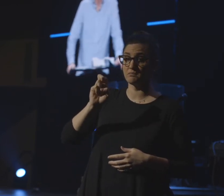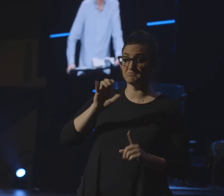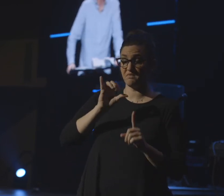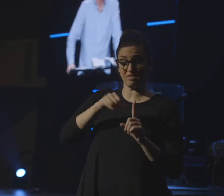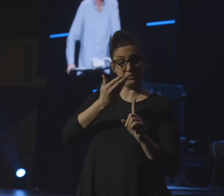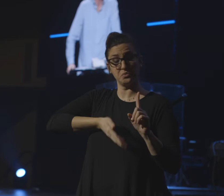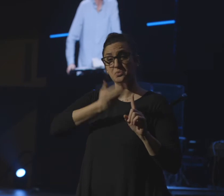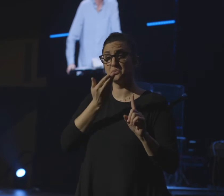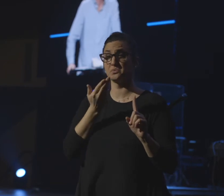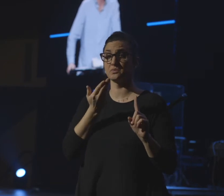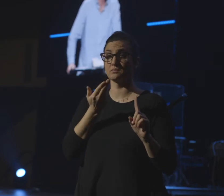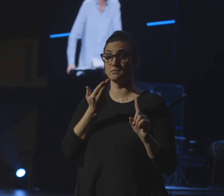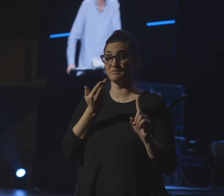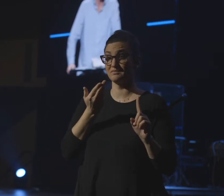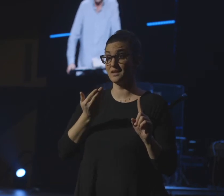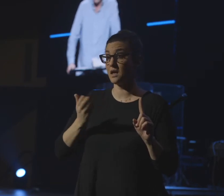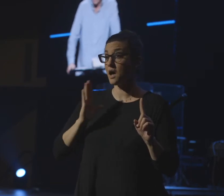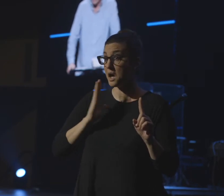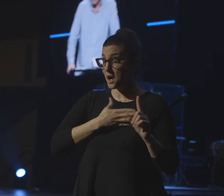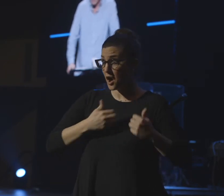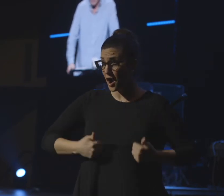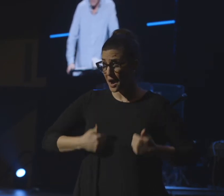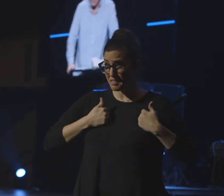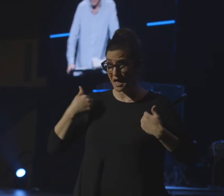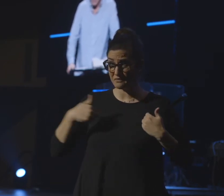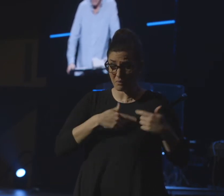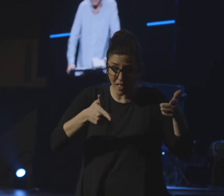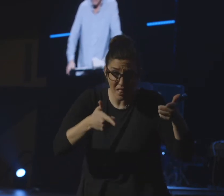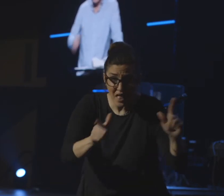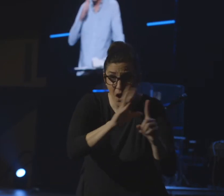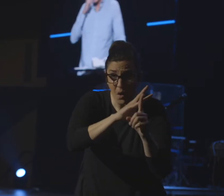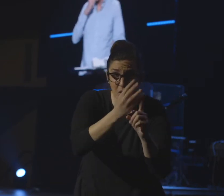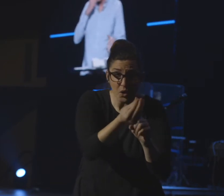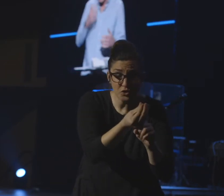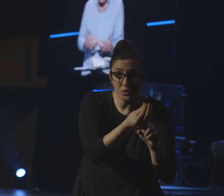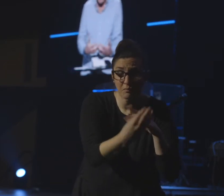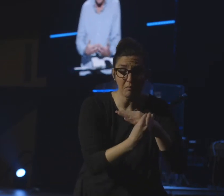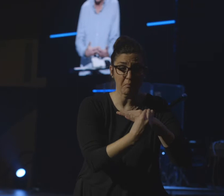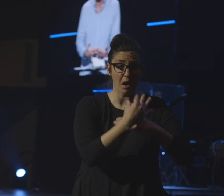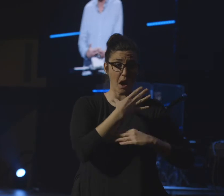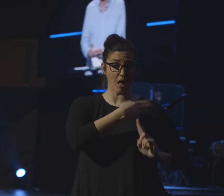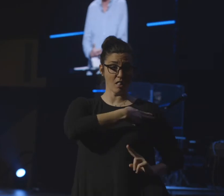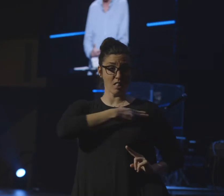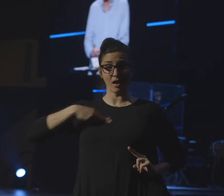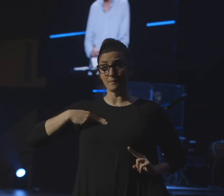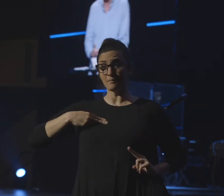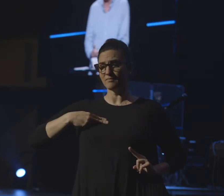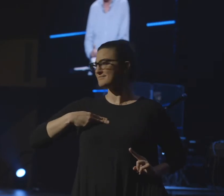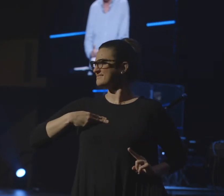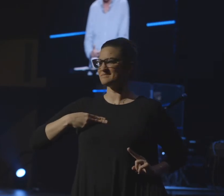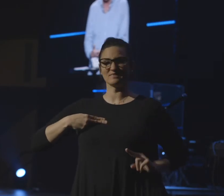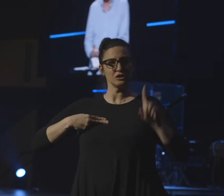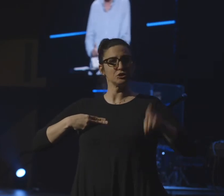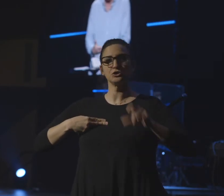to be defined by the customs and the limitations of our culture. It's why, by the way, God, think about it, if you're God, in a